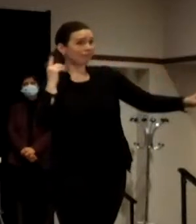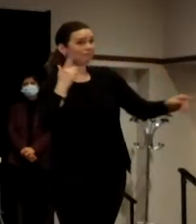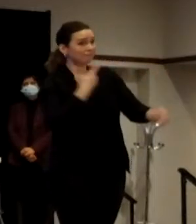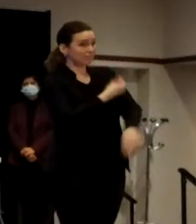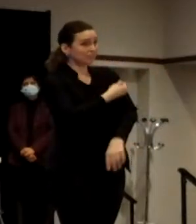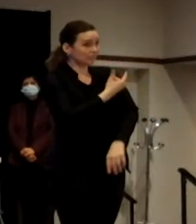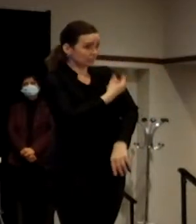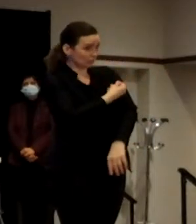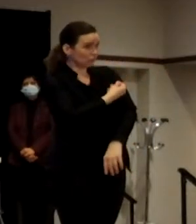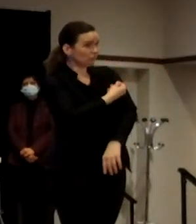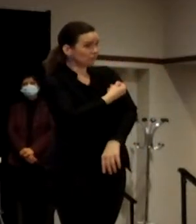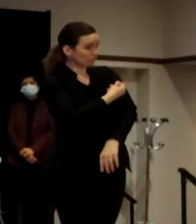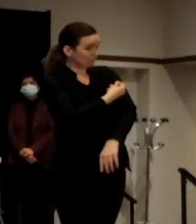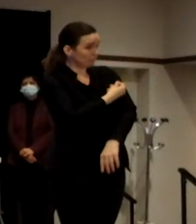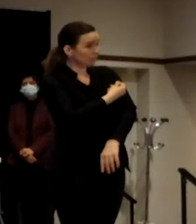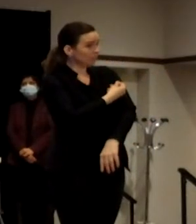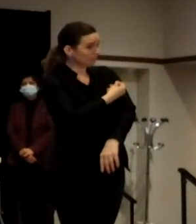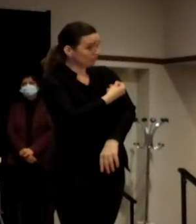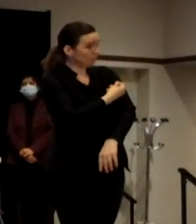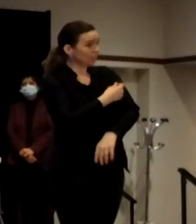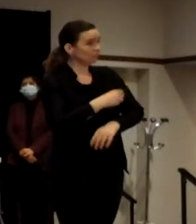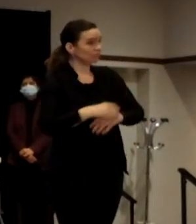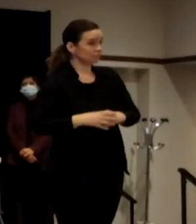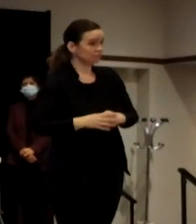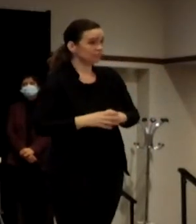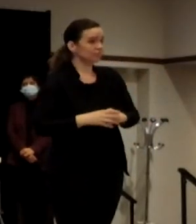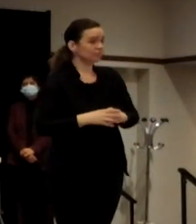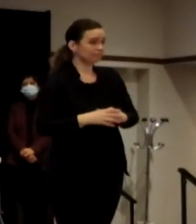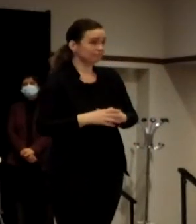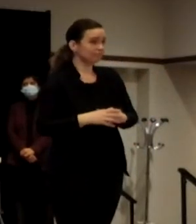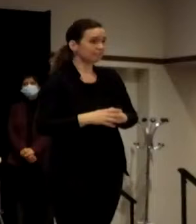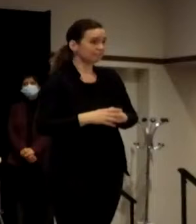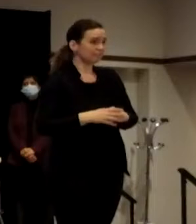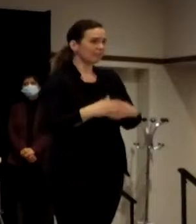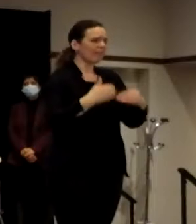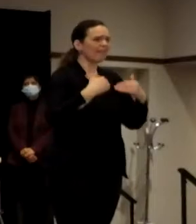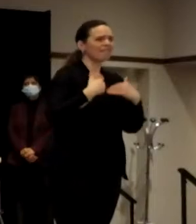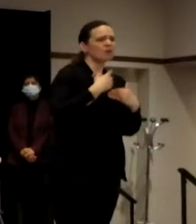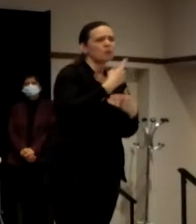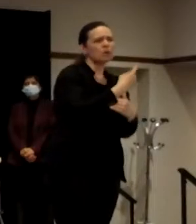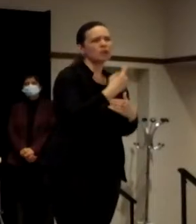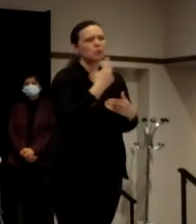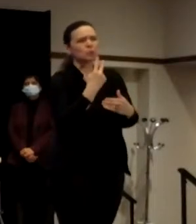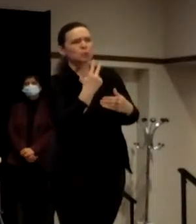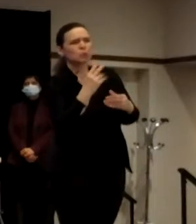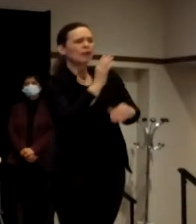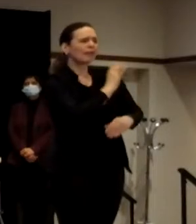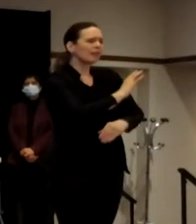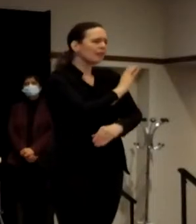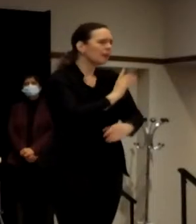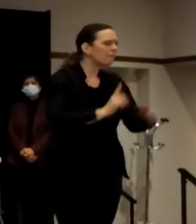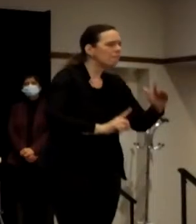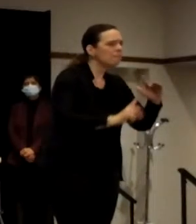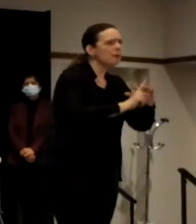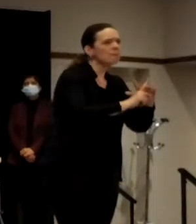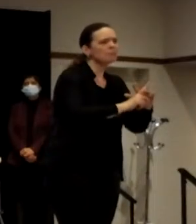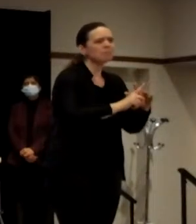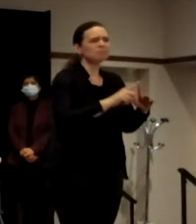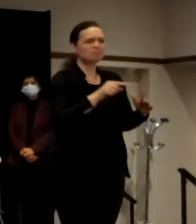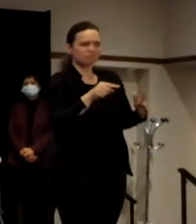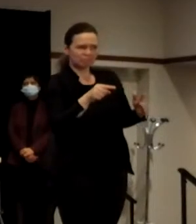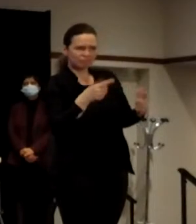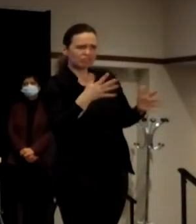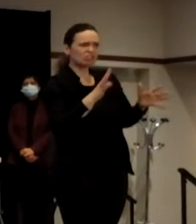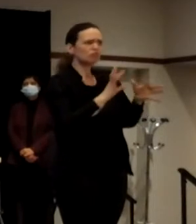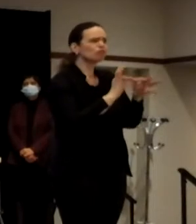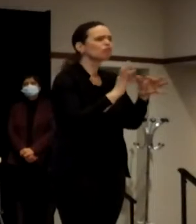type of notice. Remember, previously we all would be here. We'd have 1 or 2 clinics. We would say, on this day around noon, look for the